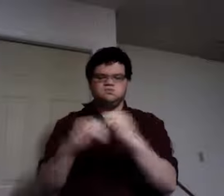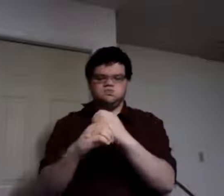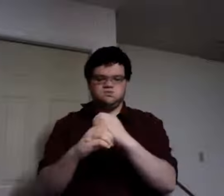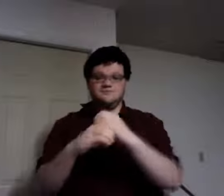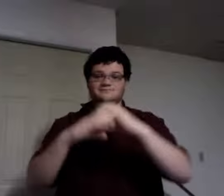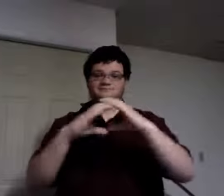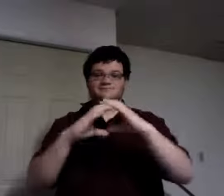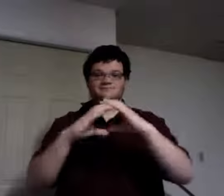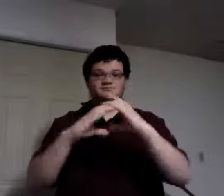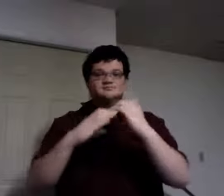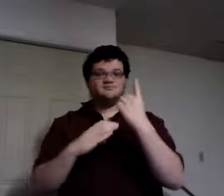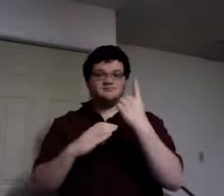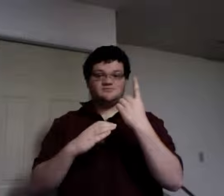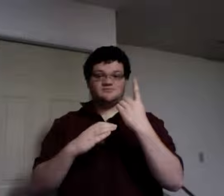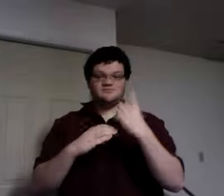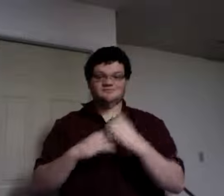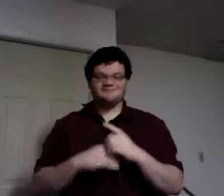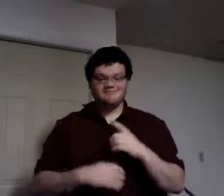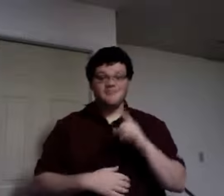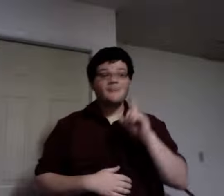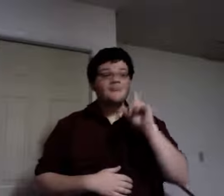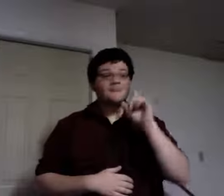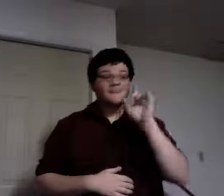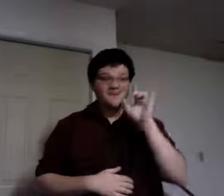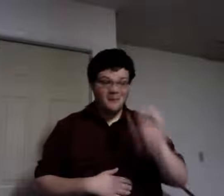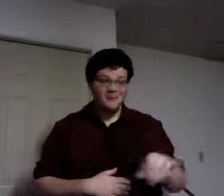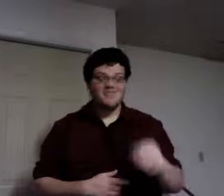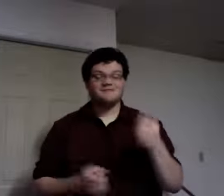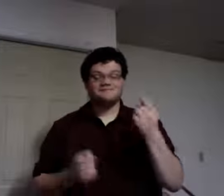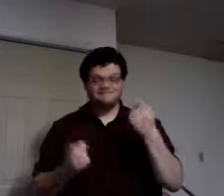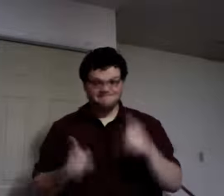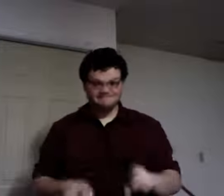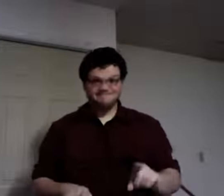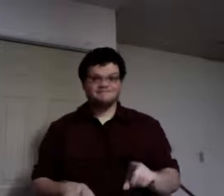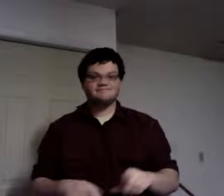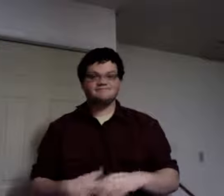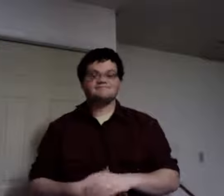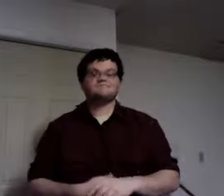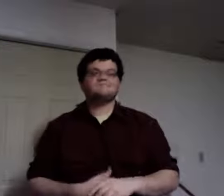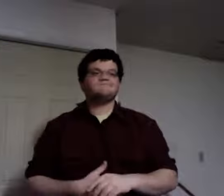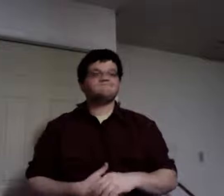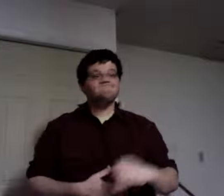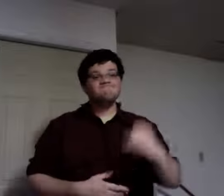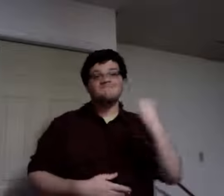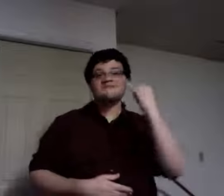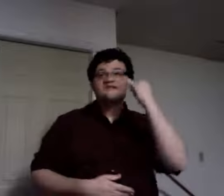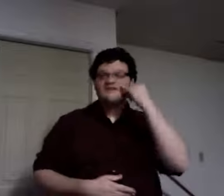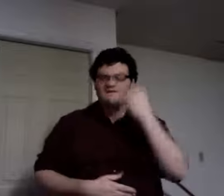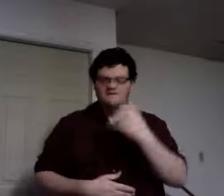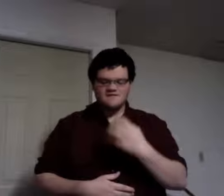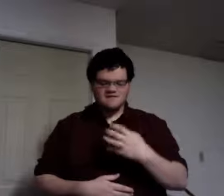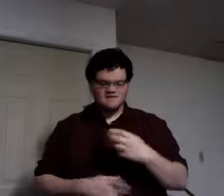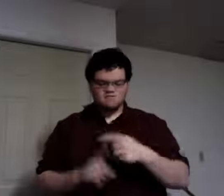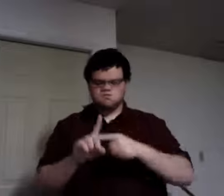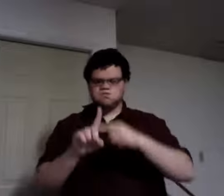what actually happens once this gets hot and dense enough. You now have enough pressure and enough